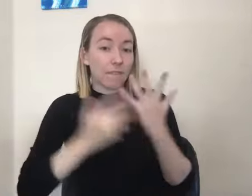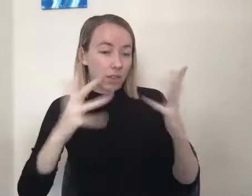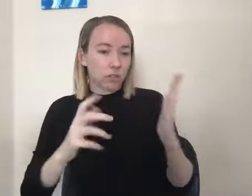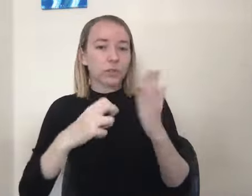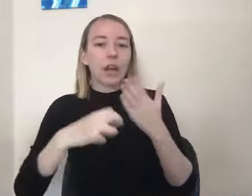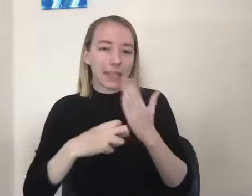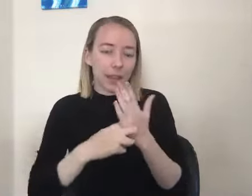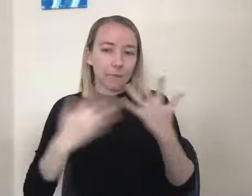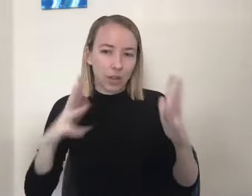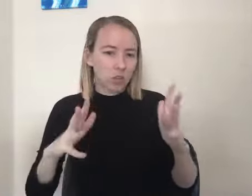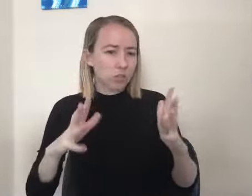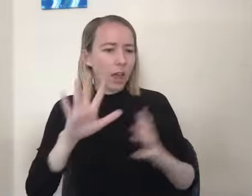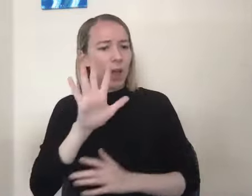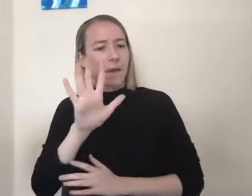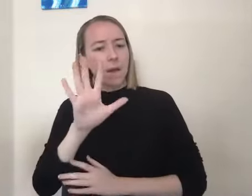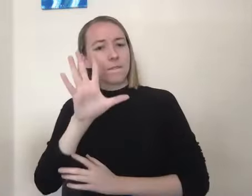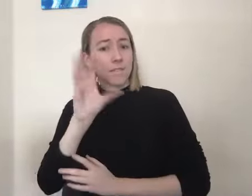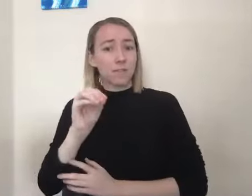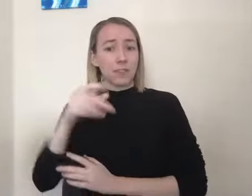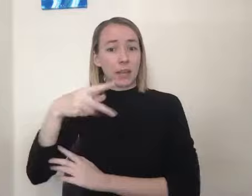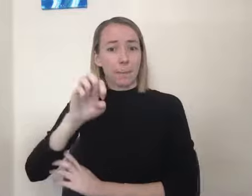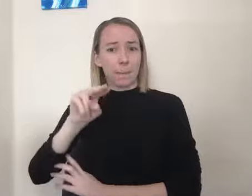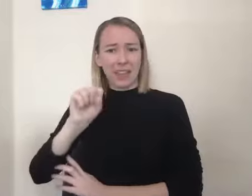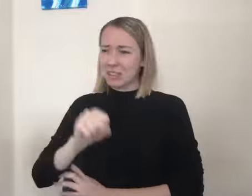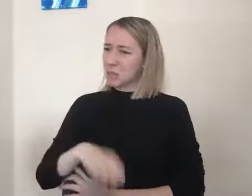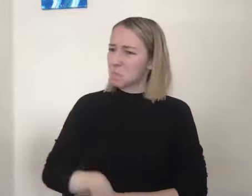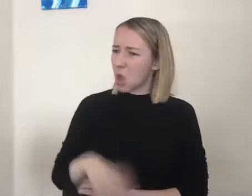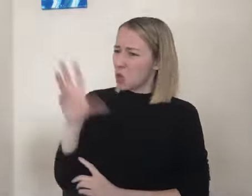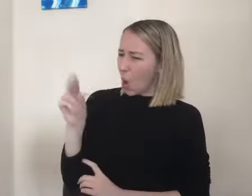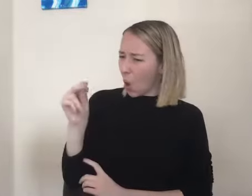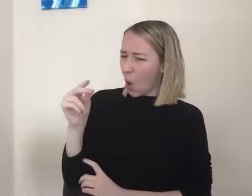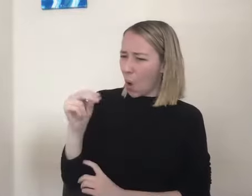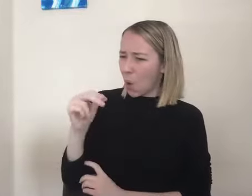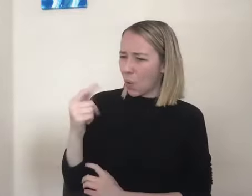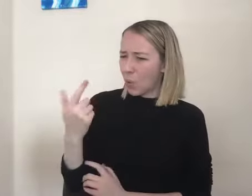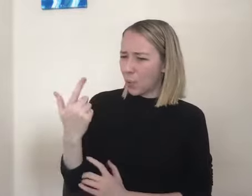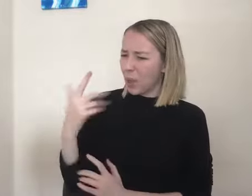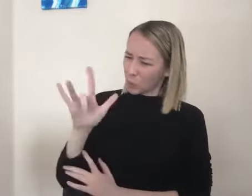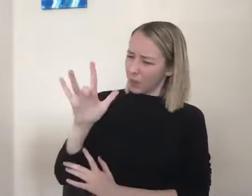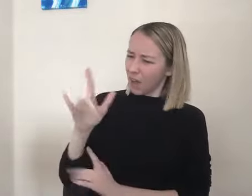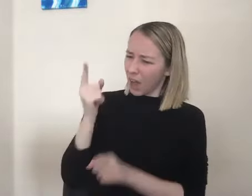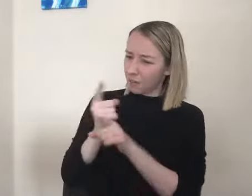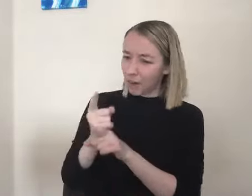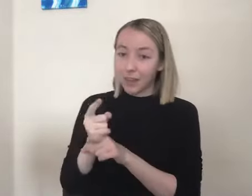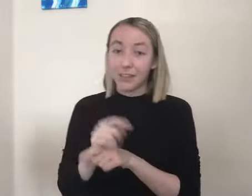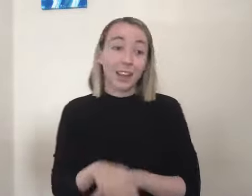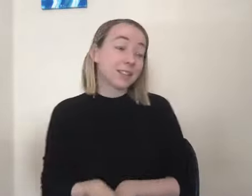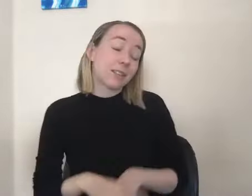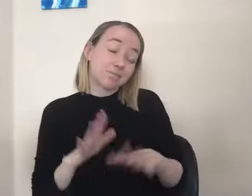it. And when my son done it, he says to me, "Mum, I've got that ticket booked and it costs 50 pence. And I'm thinking, it can't be 50 pence,